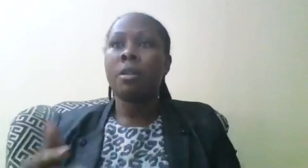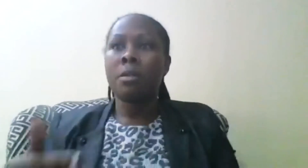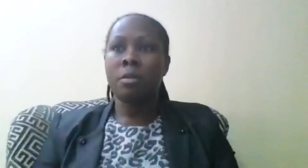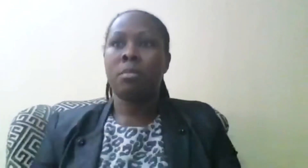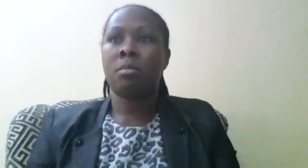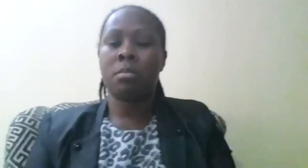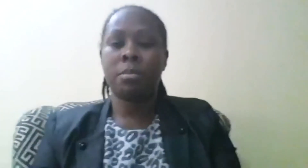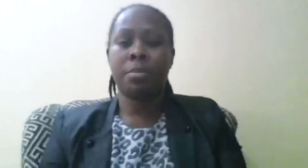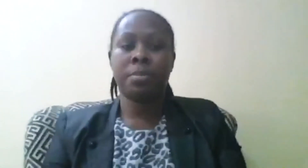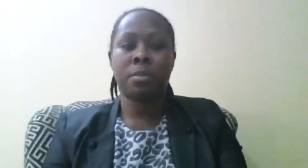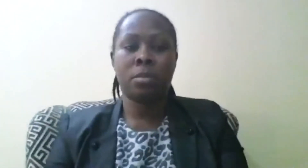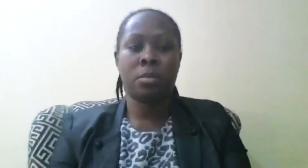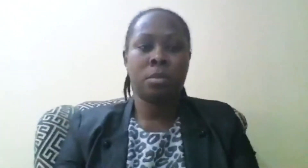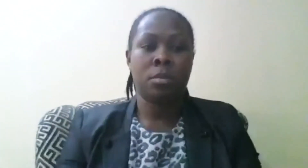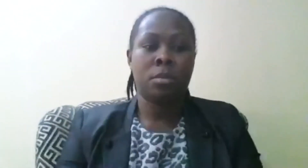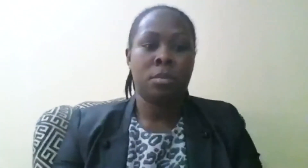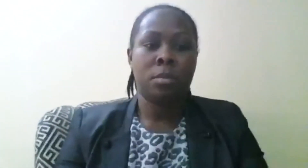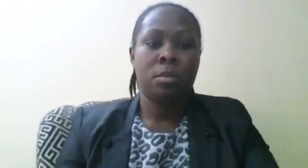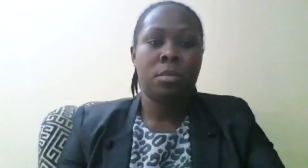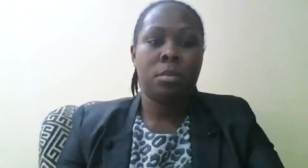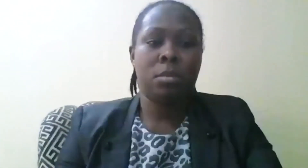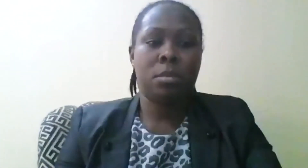Said Yusuf is a young